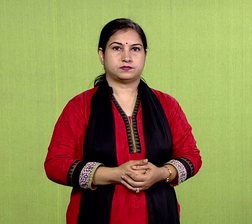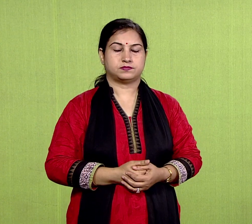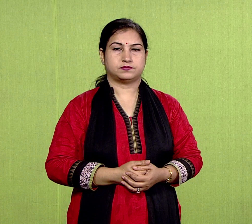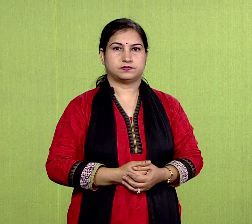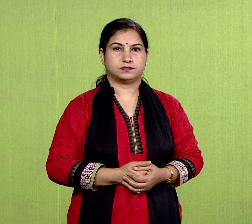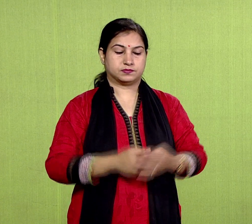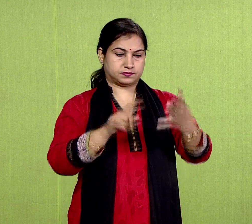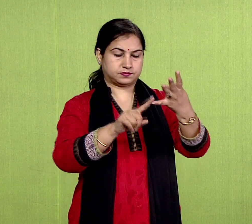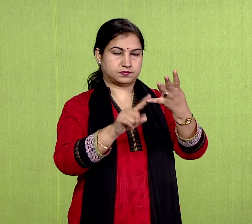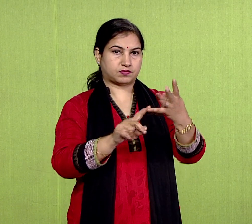Vallabhi,